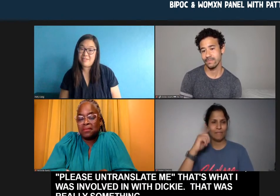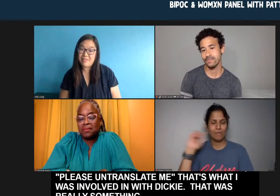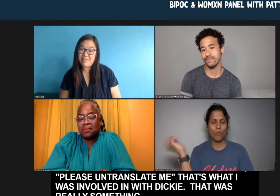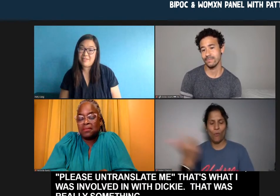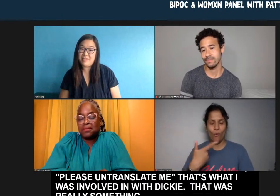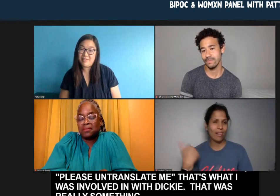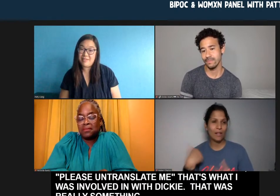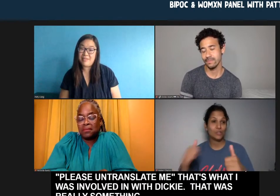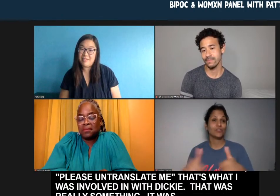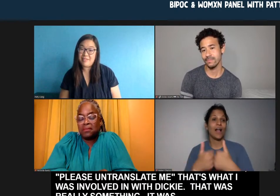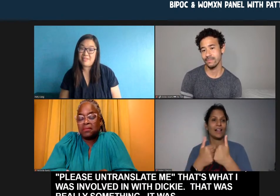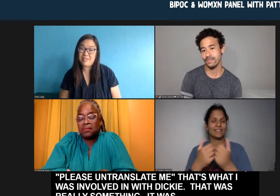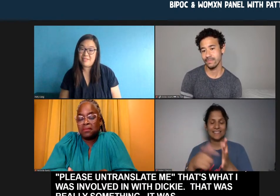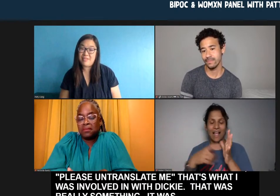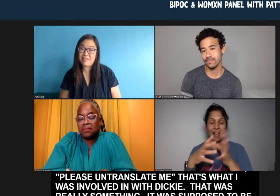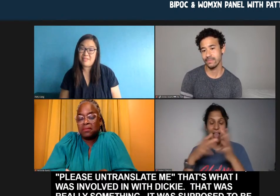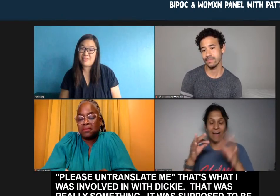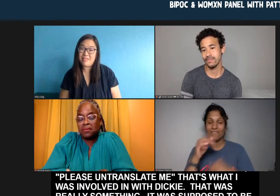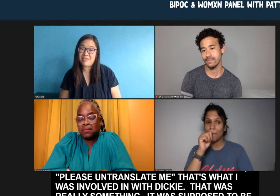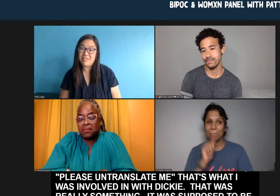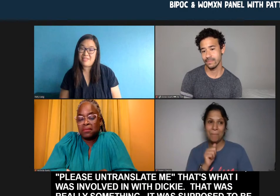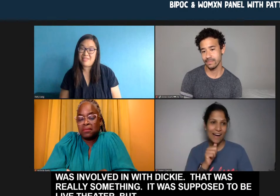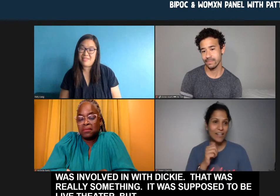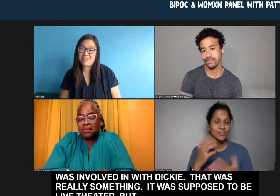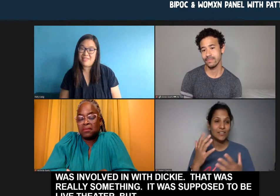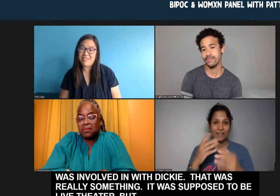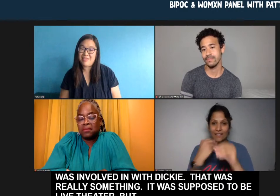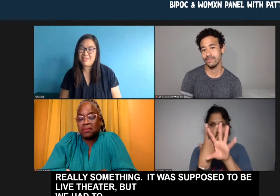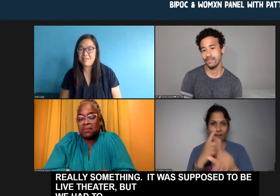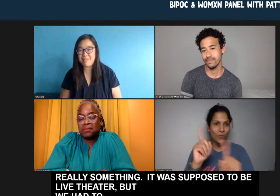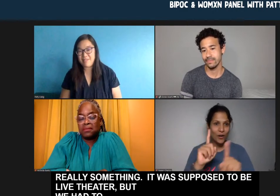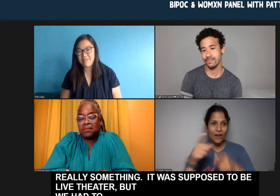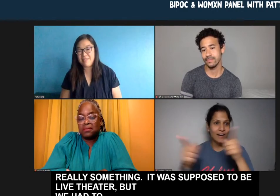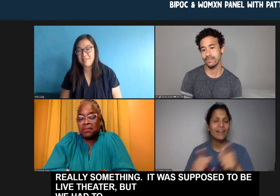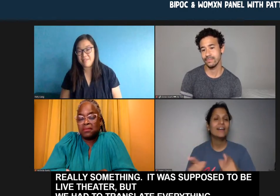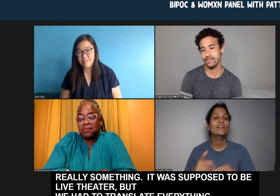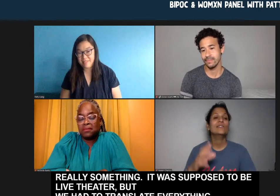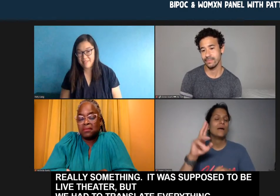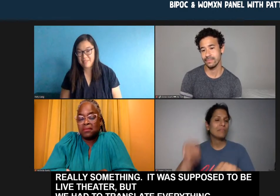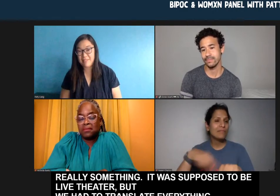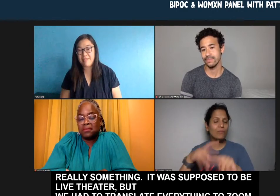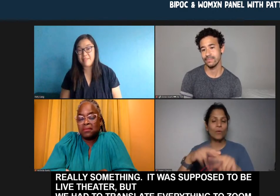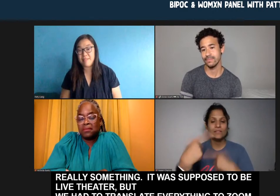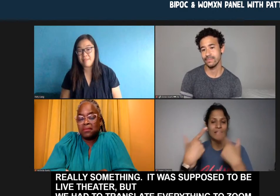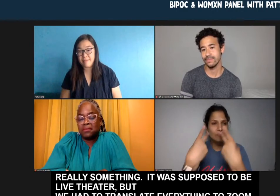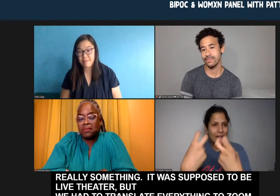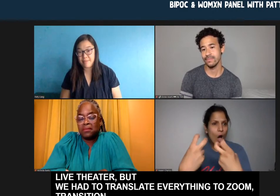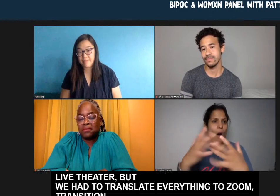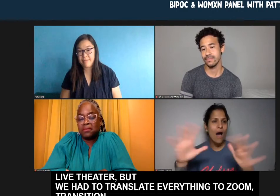Zoom and transition. And so it was a challenge for all of us. It took a lot of patience, the technology and Zoom